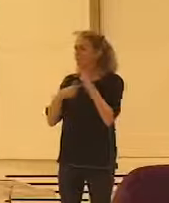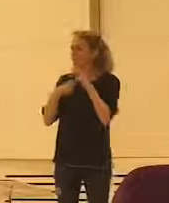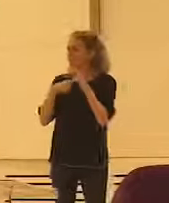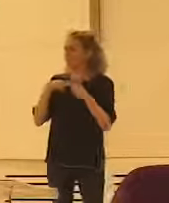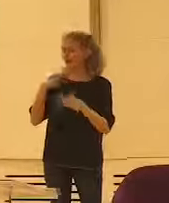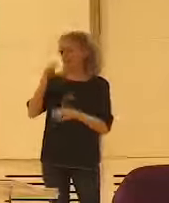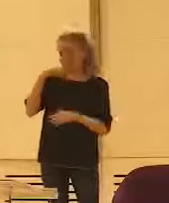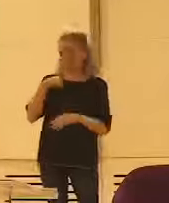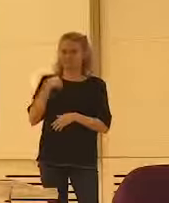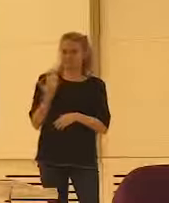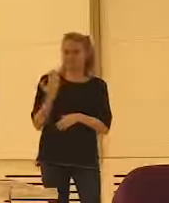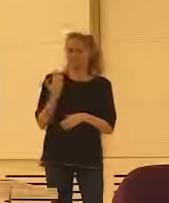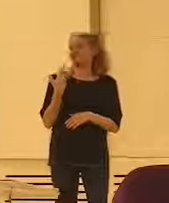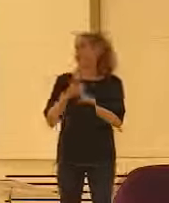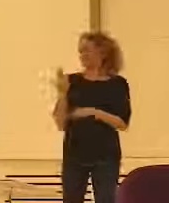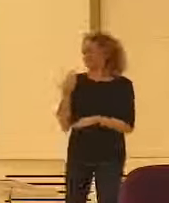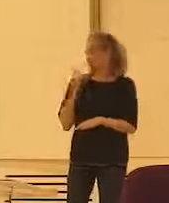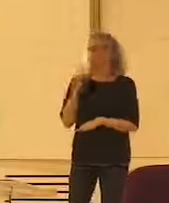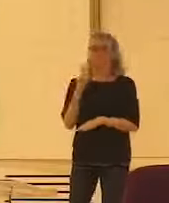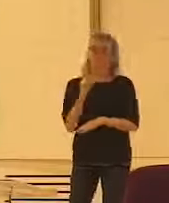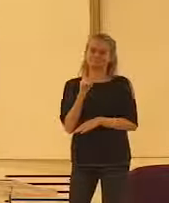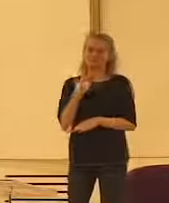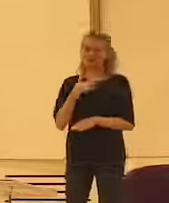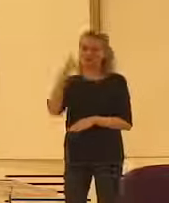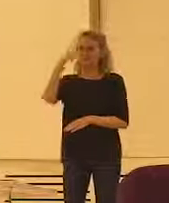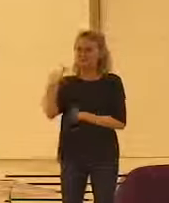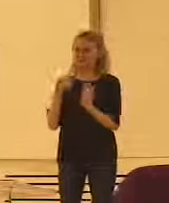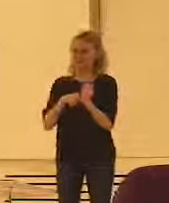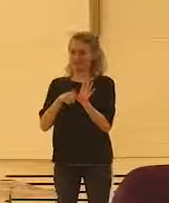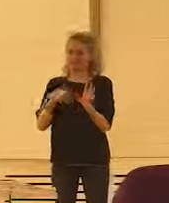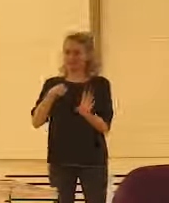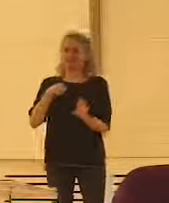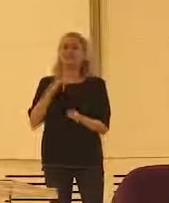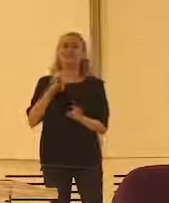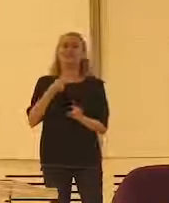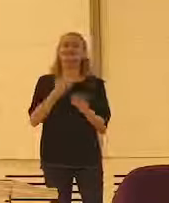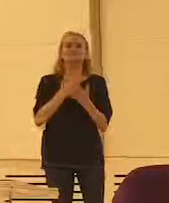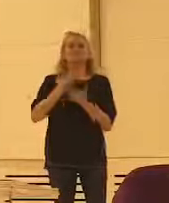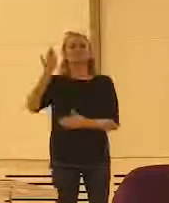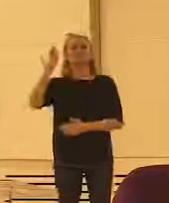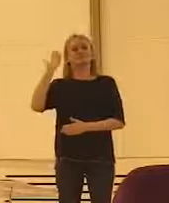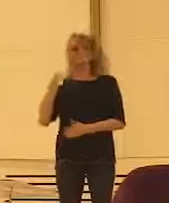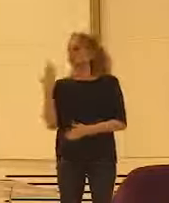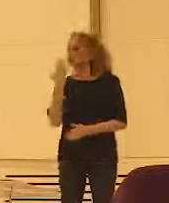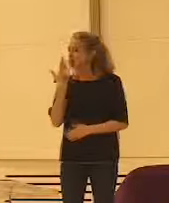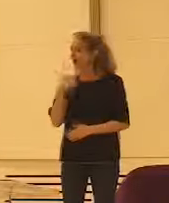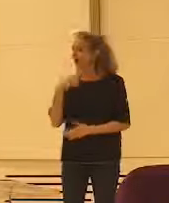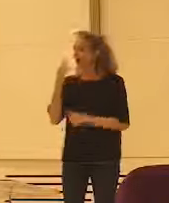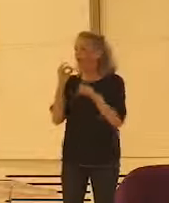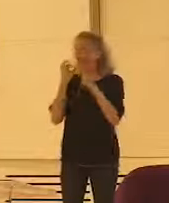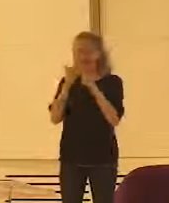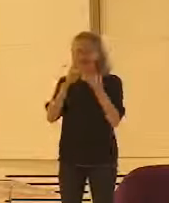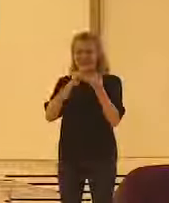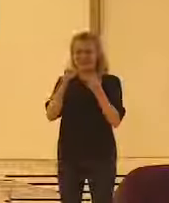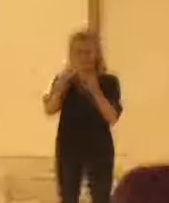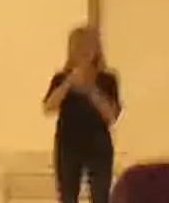I feel it's important, not recently, but I'm still young. When I was at school, there